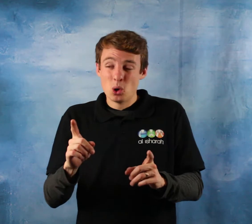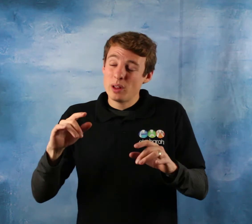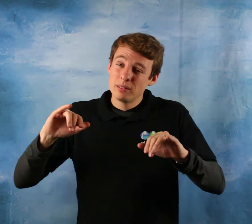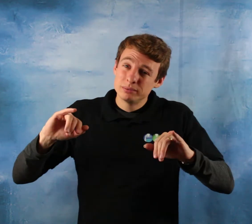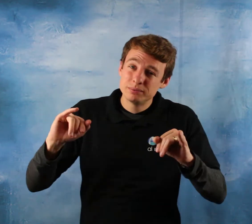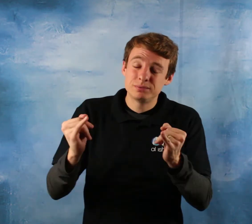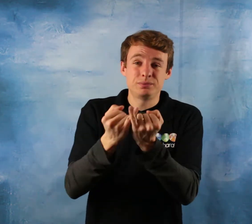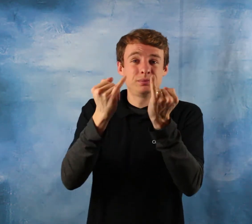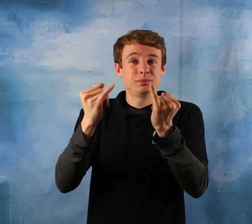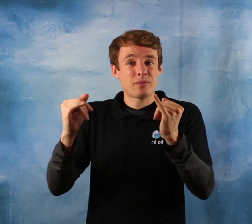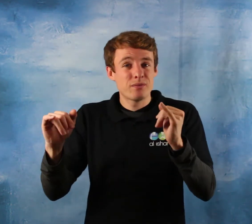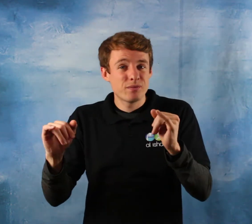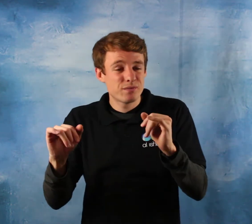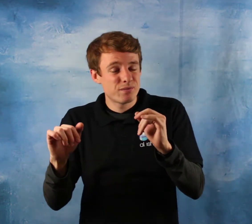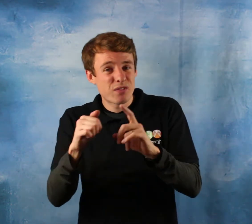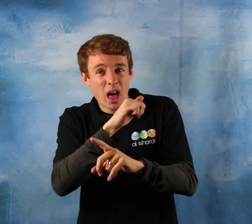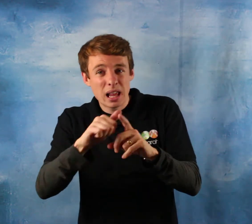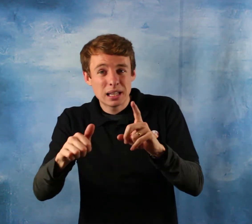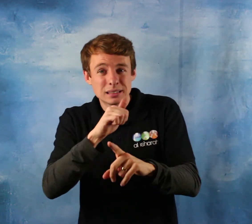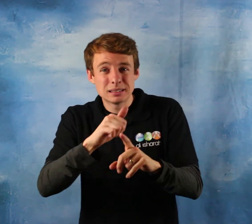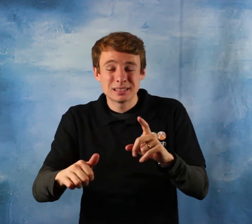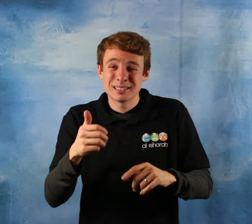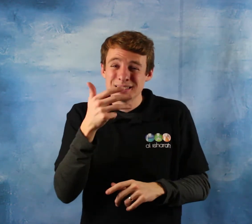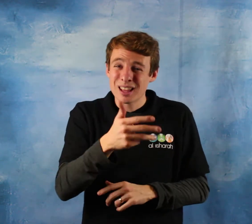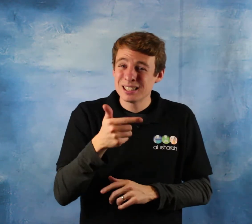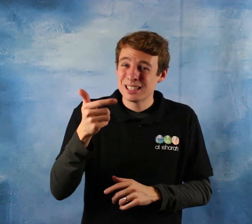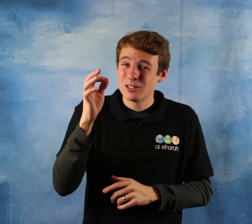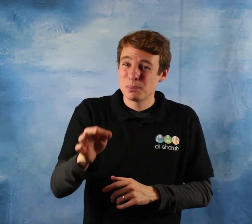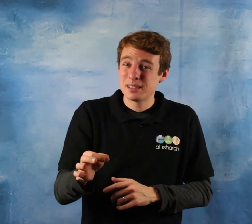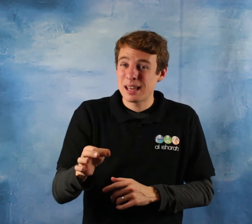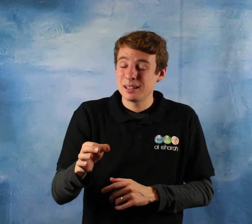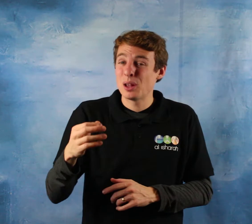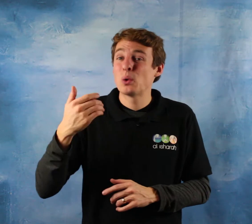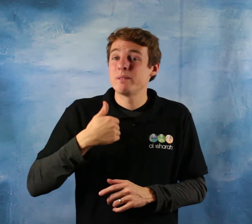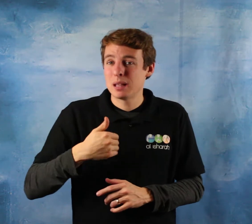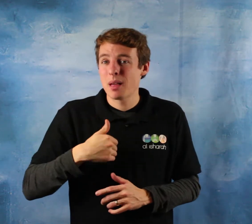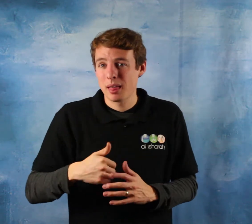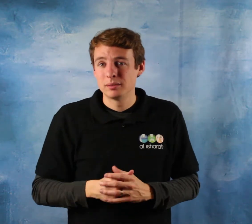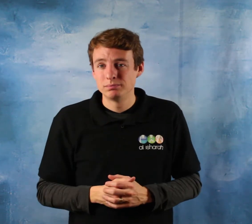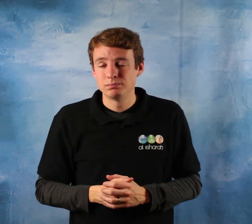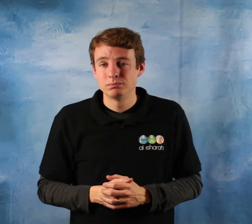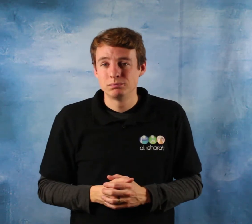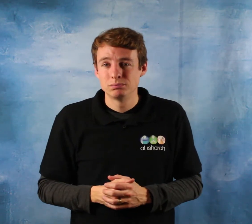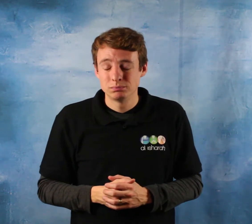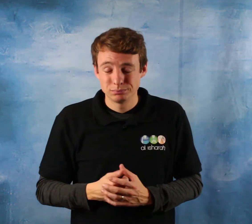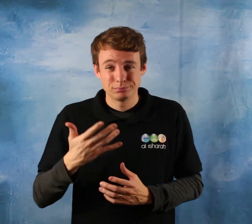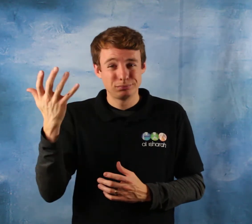towards women 97% of all reported cases and Tower Hamlets has consistently been one of the